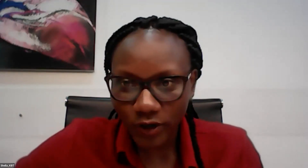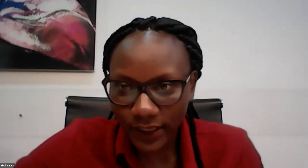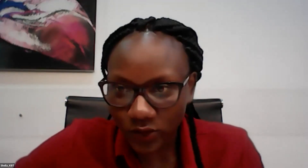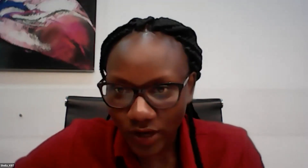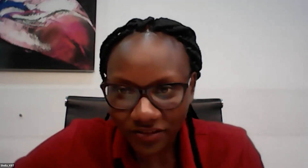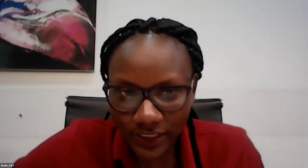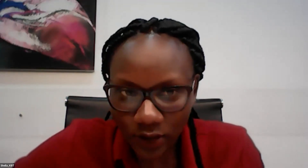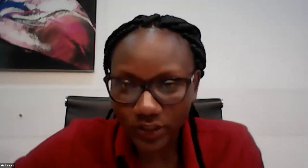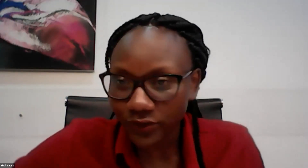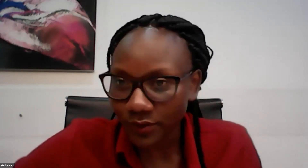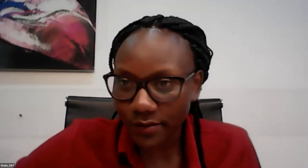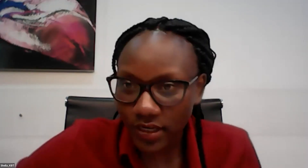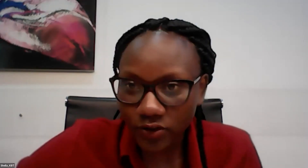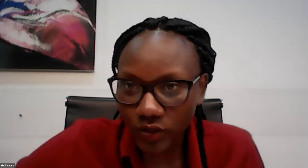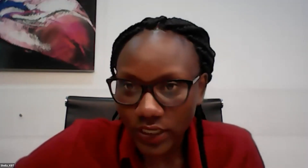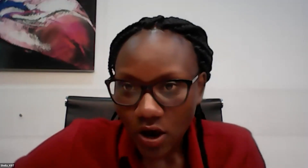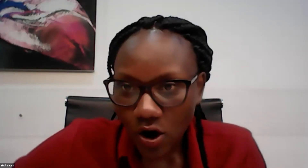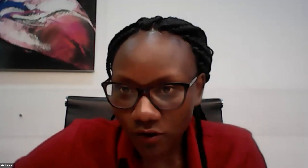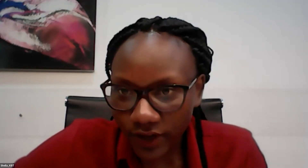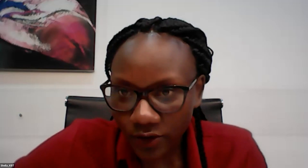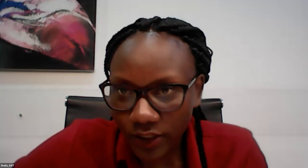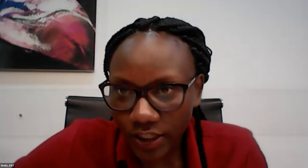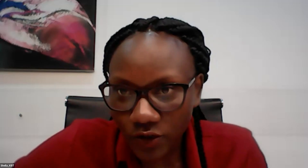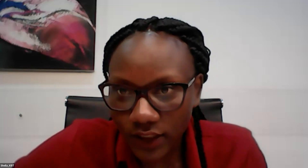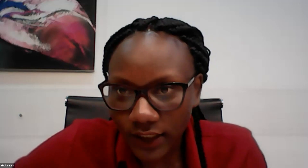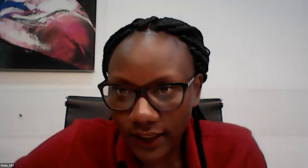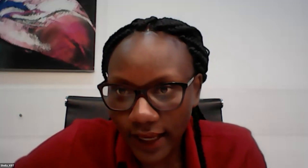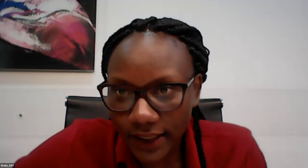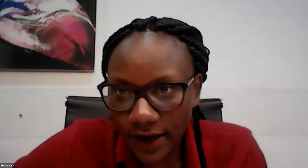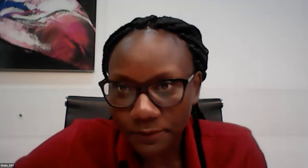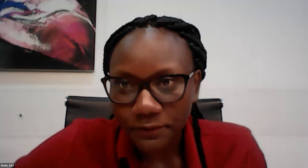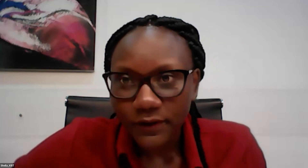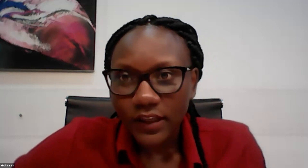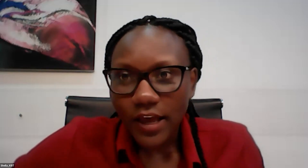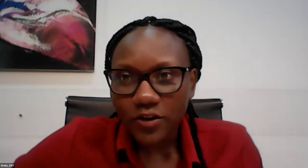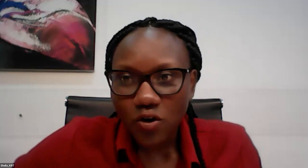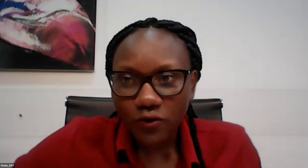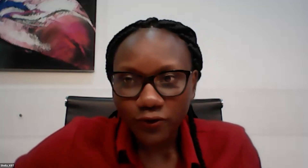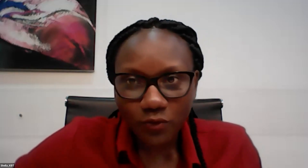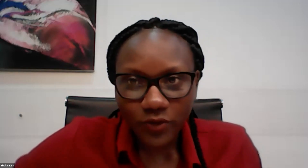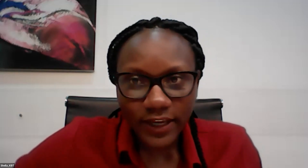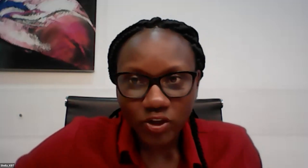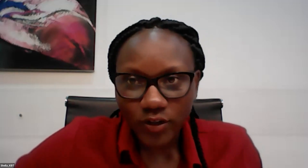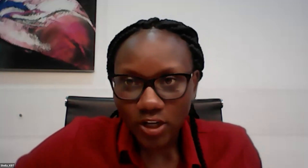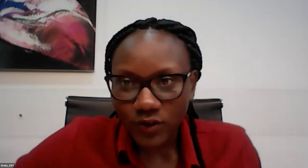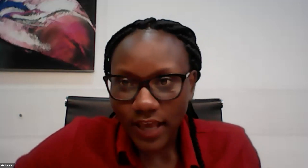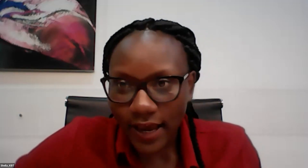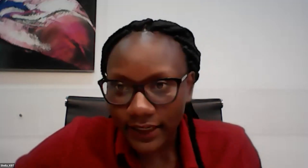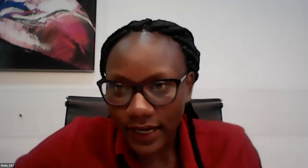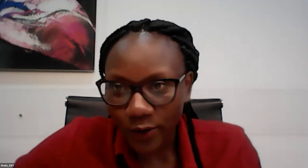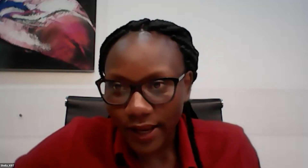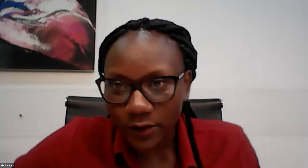who've joined us. We have Sheila Luta from the Ministry of Education in Kenya. I know from the